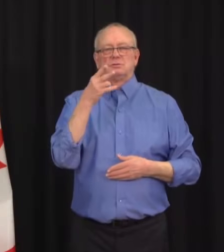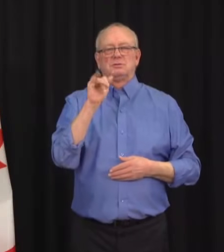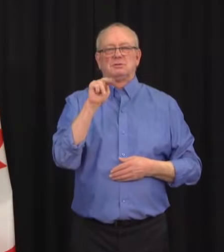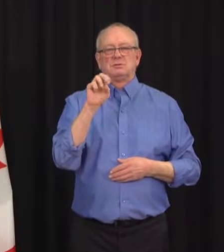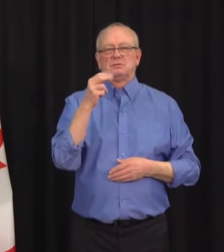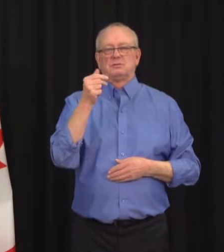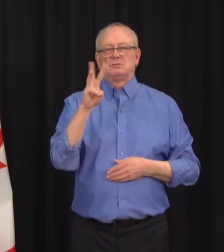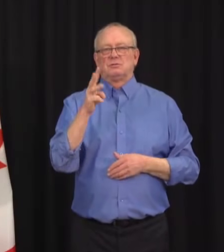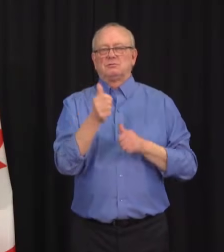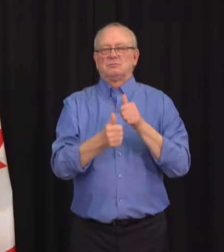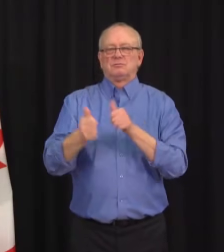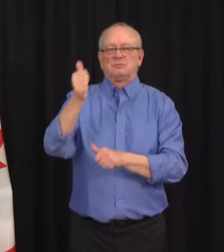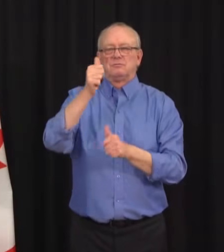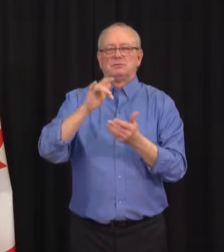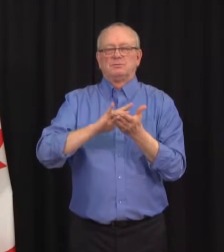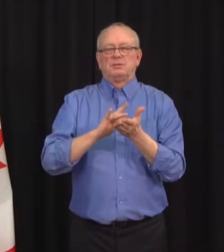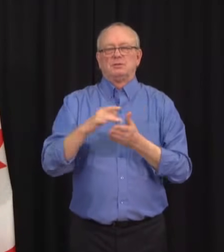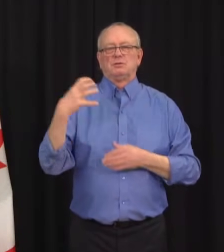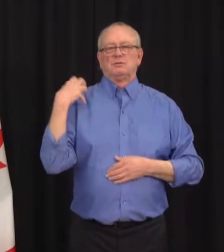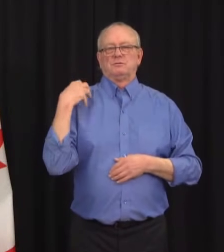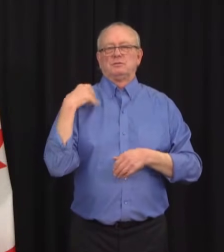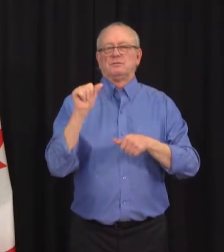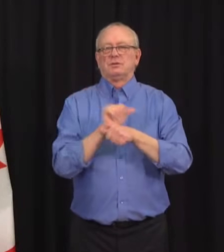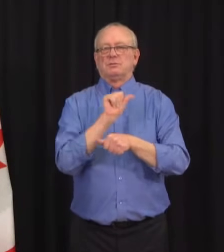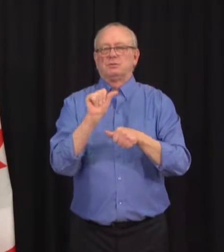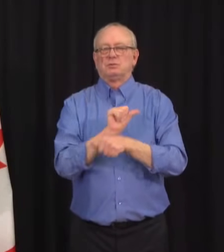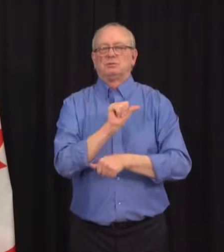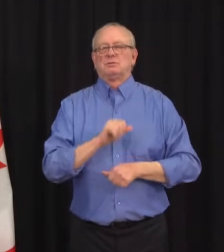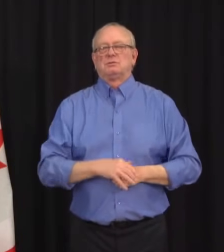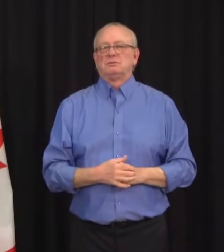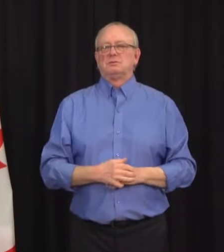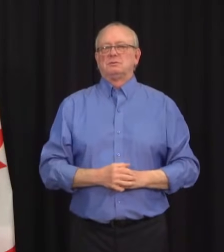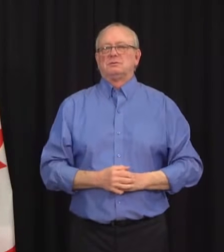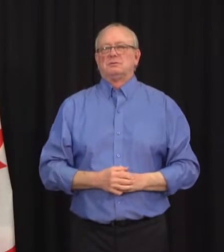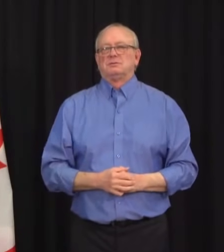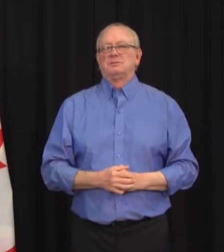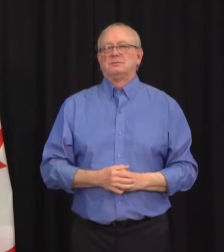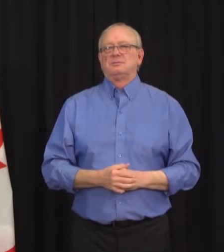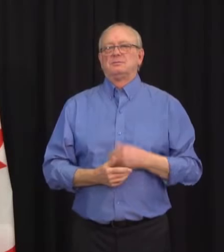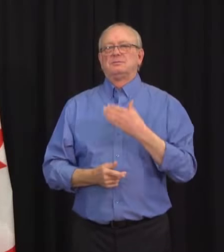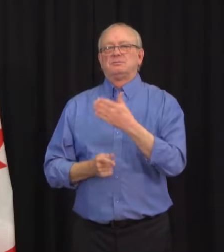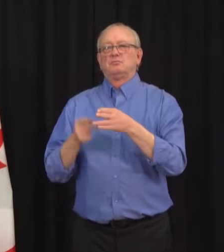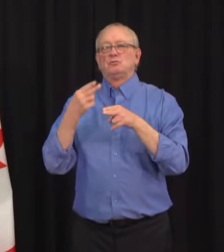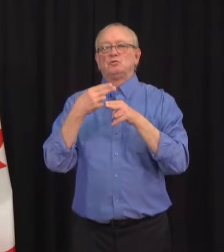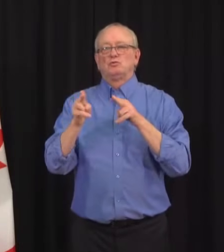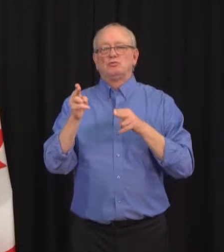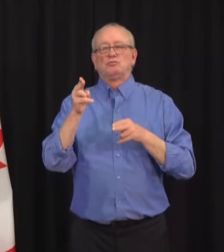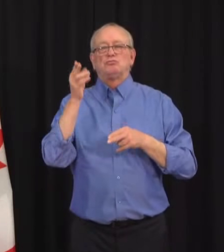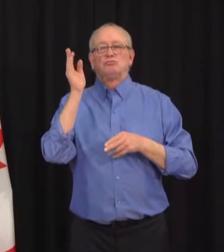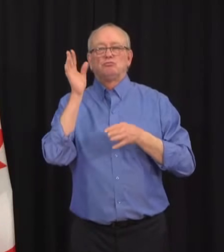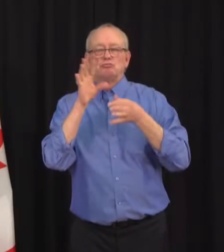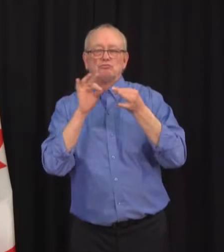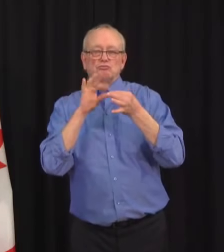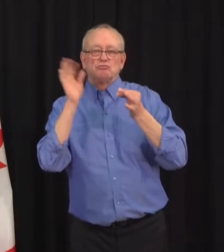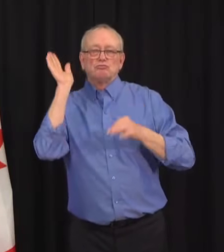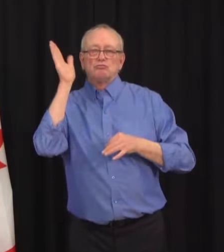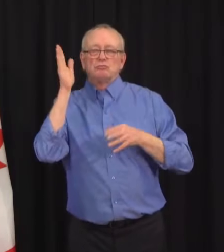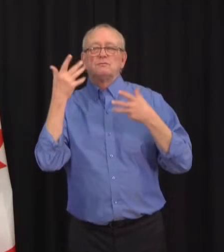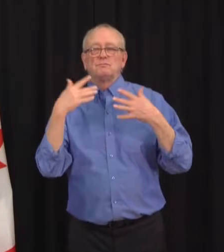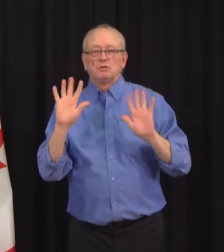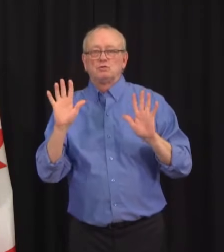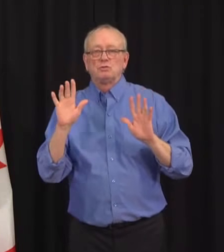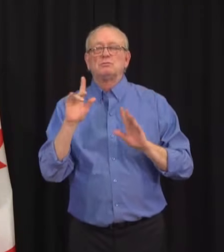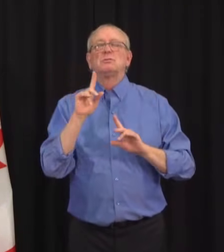Medical Officer of Health for the province. Dr. Hinshaw will provide a brief update, and then once she is finished, we will open the floor to questions.